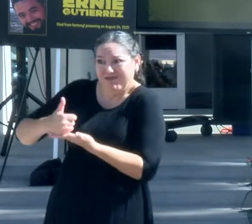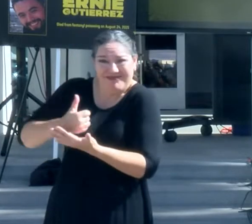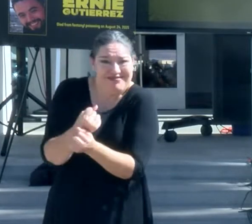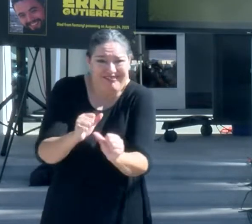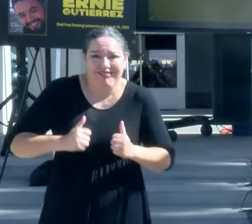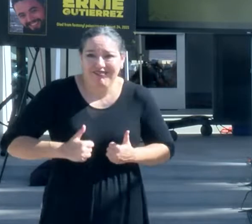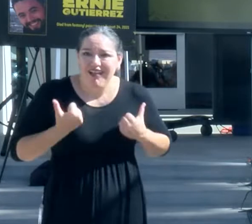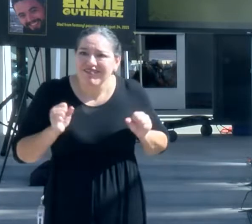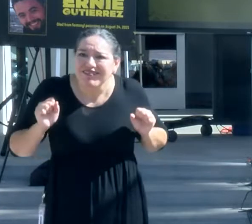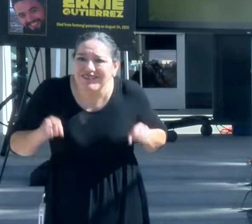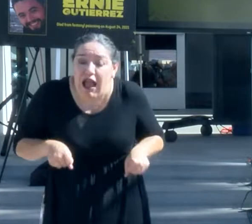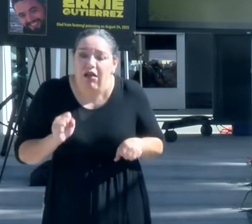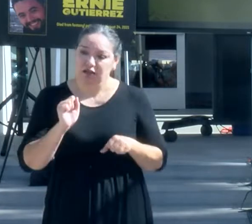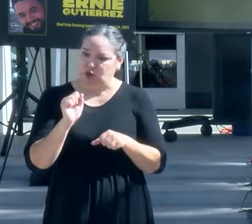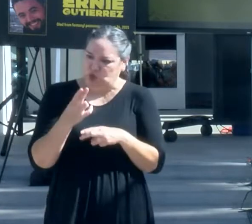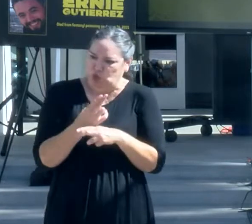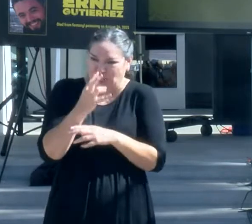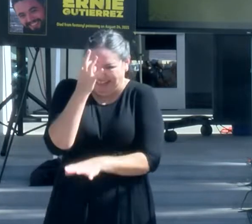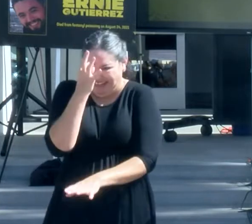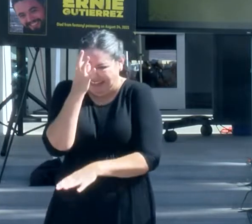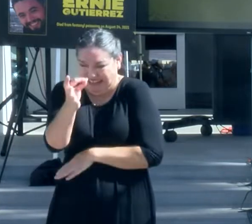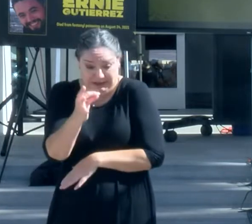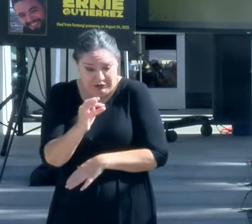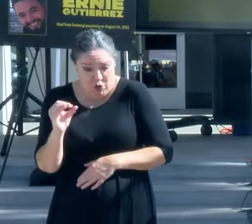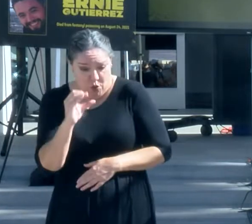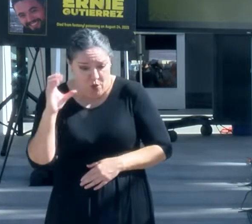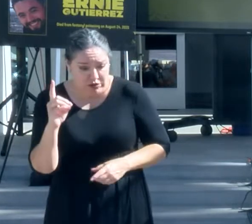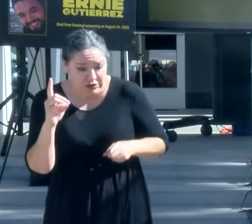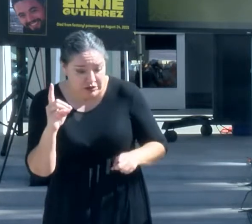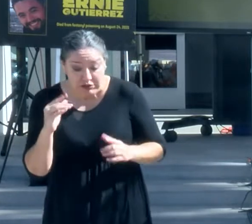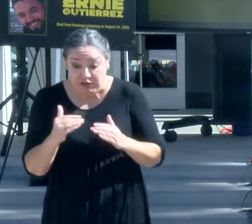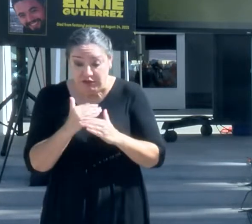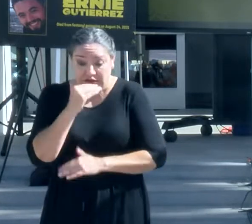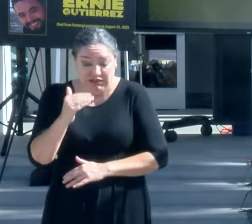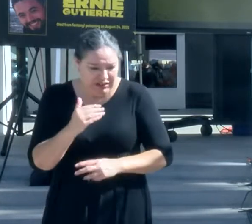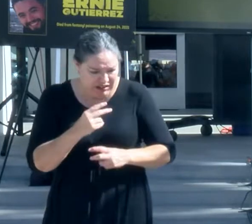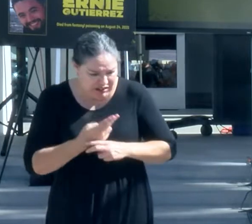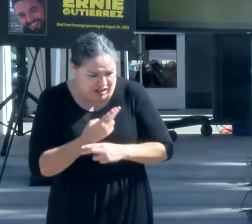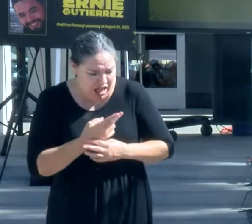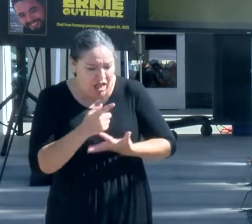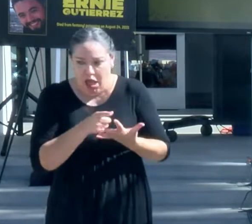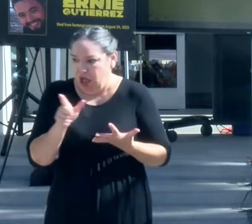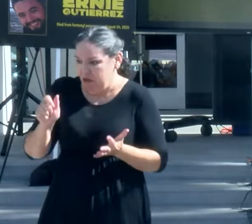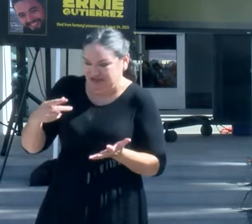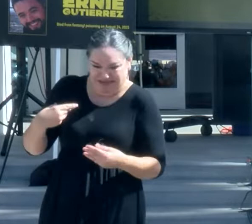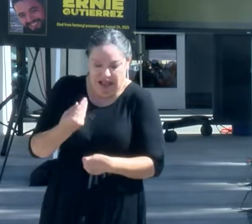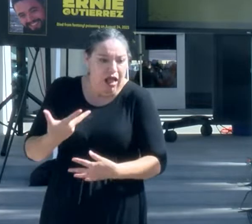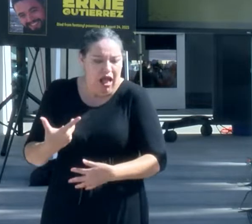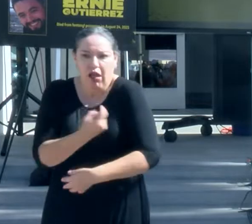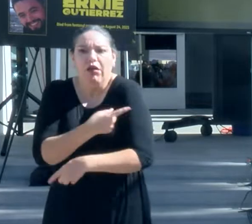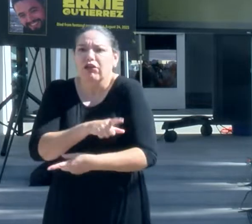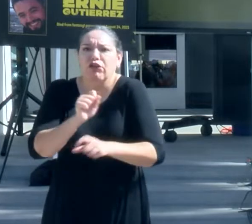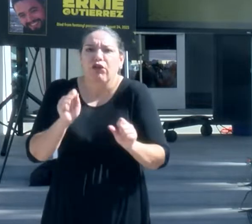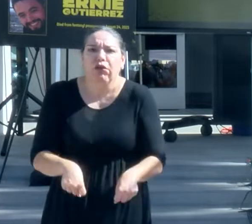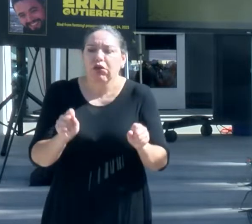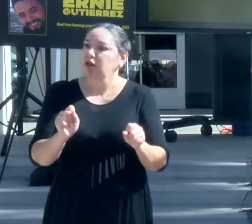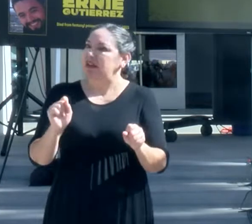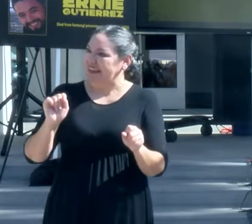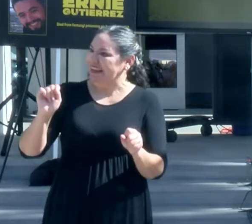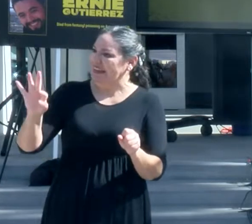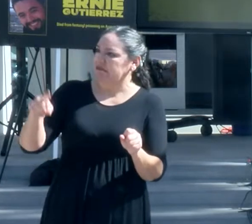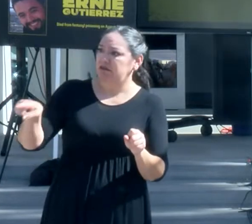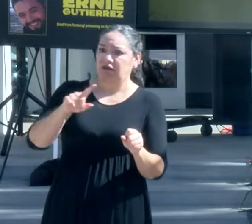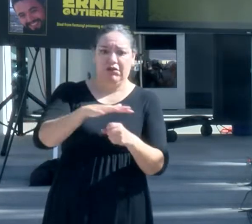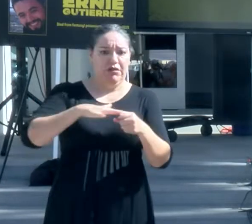be used just after an overdose, and it should be made readily available in any place where we think there are people